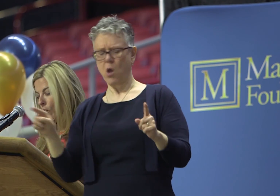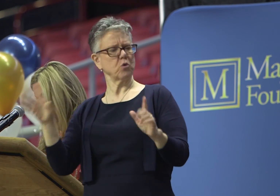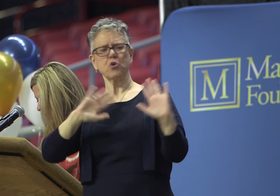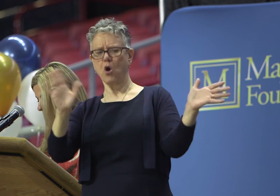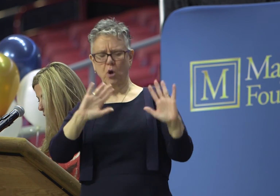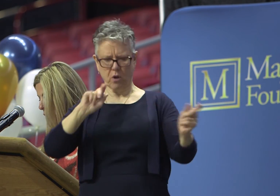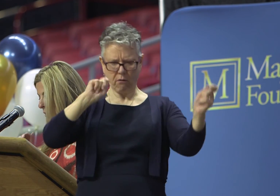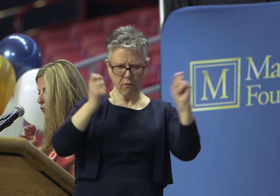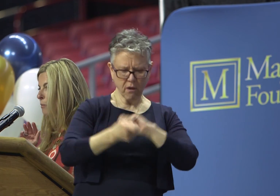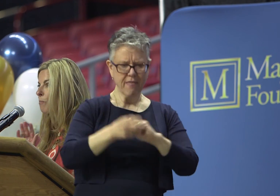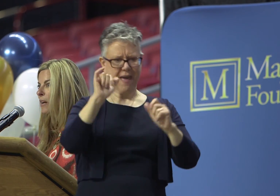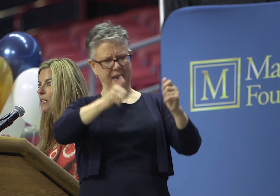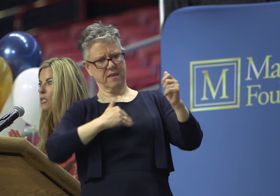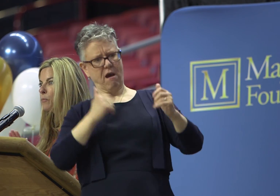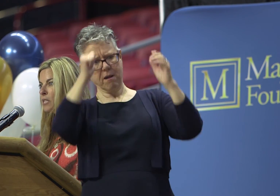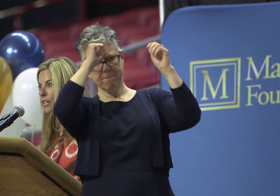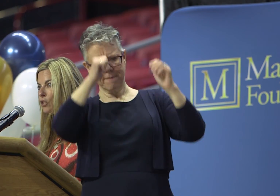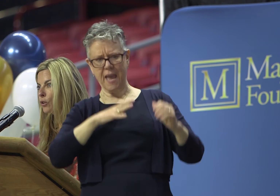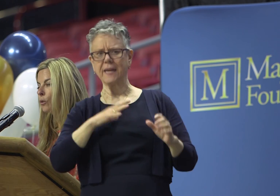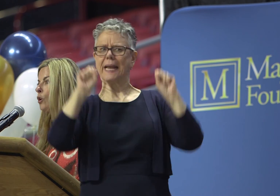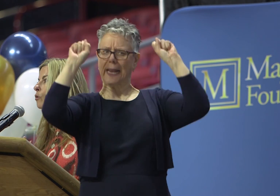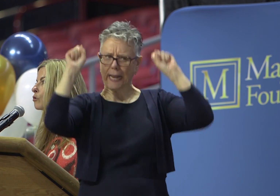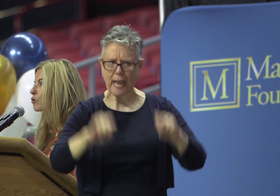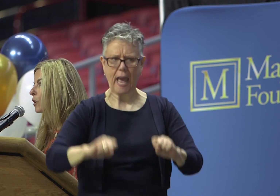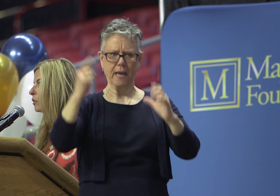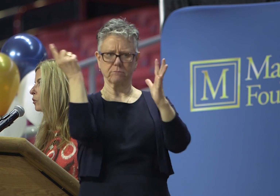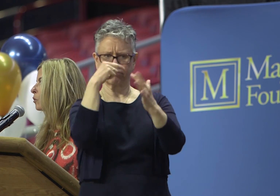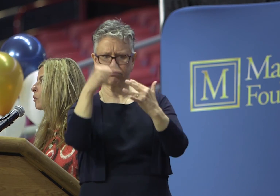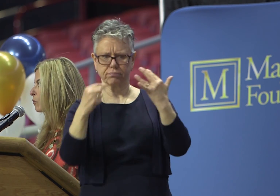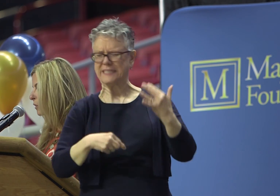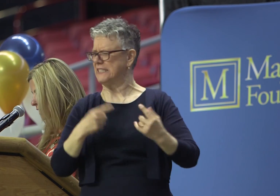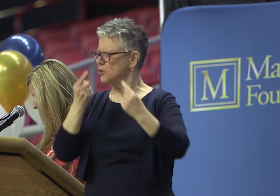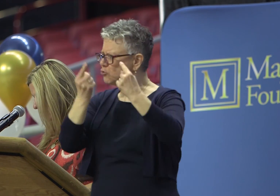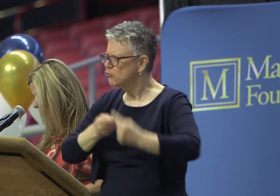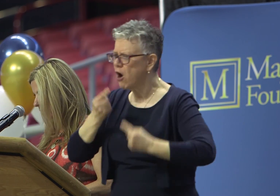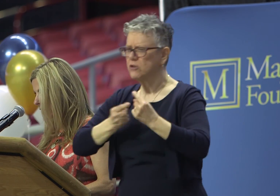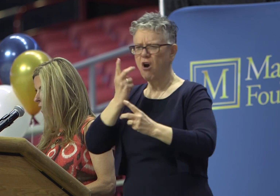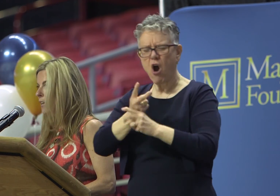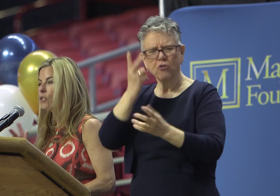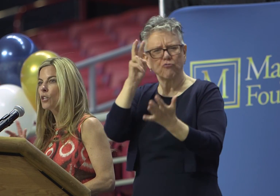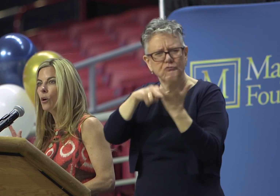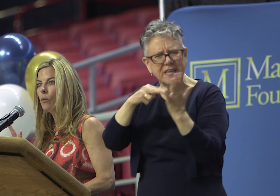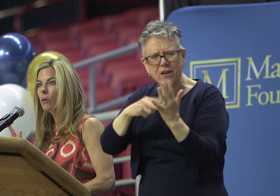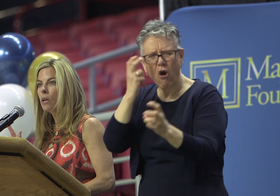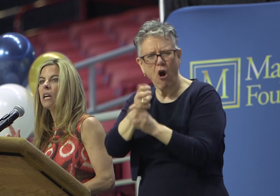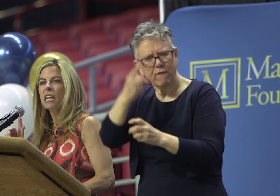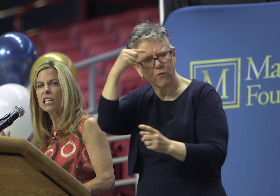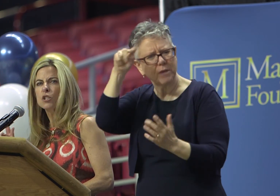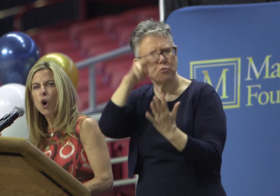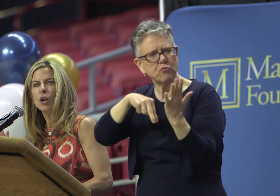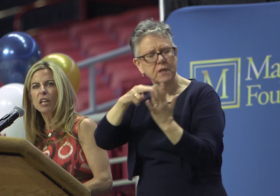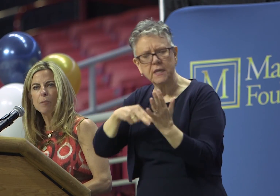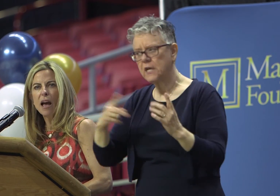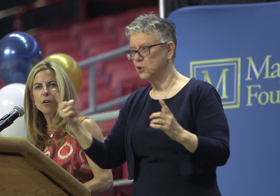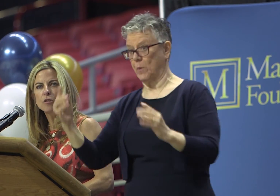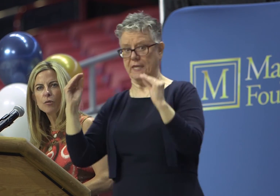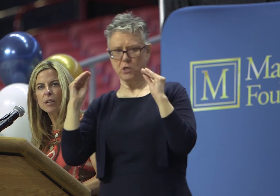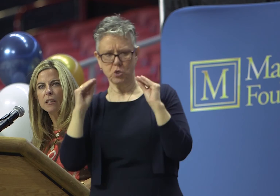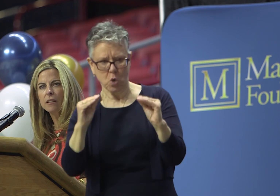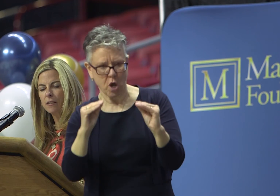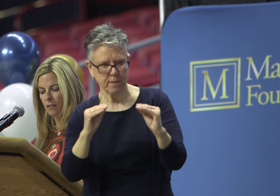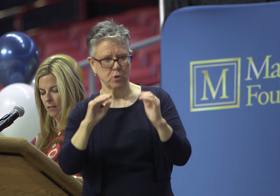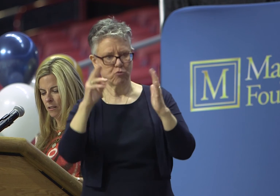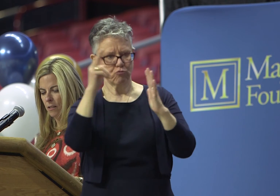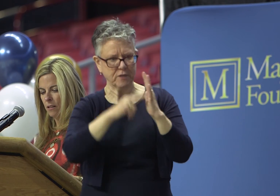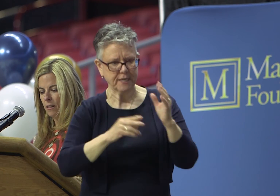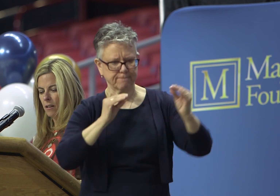a young man with tremendous potential who struggled with reading. And so he taught him how to